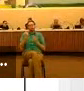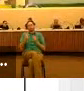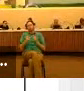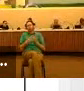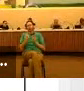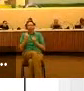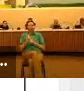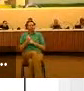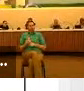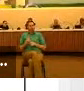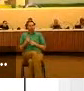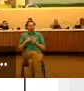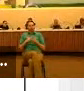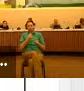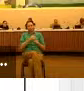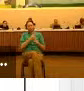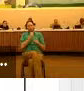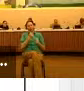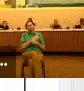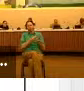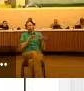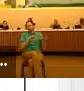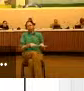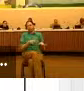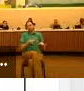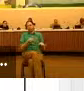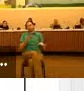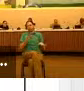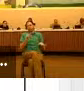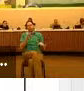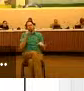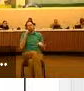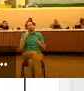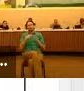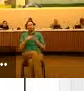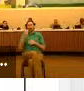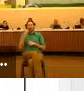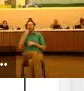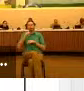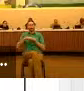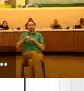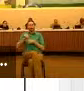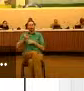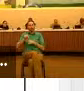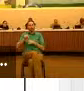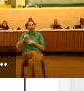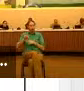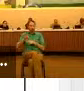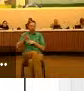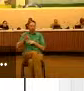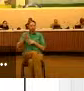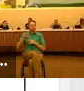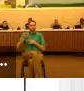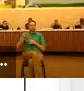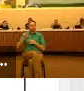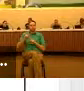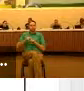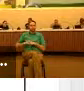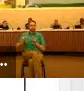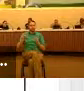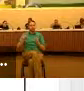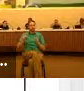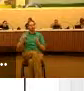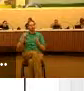year. And then it keeps everything down, but you don't have to mow it like lawn and you Mhm. just let it go to, you have different